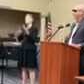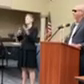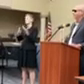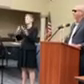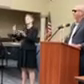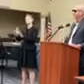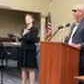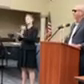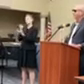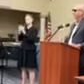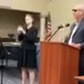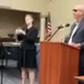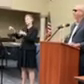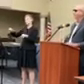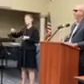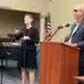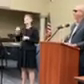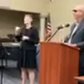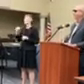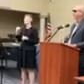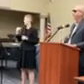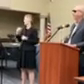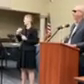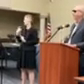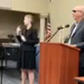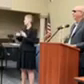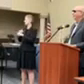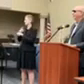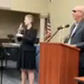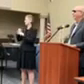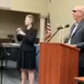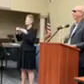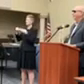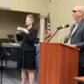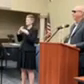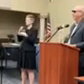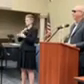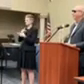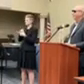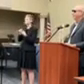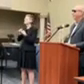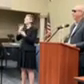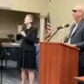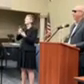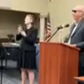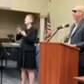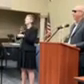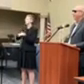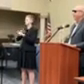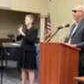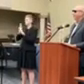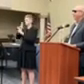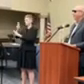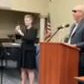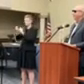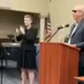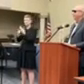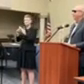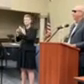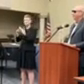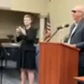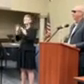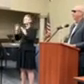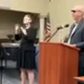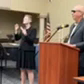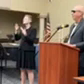She, this past year, was on the Leadership Council, a member of National Honor Society, on the chess club, the book club,